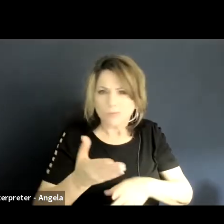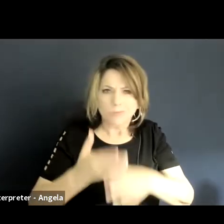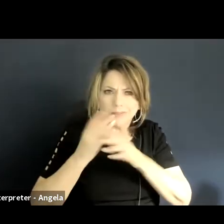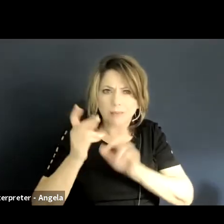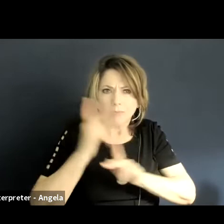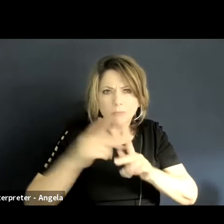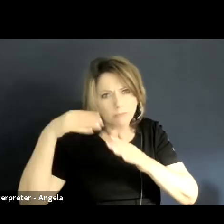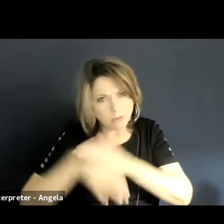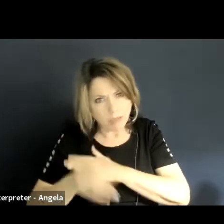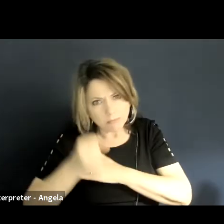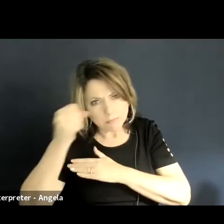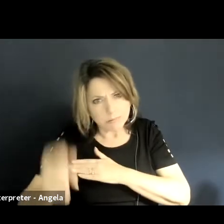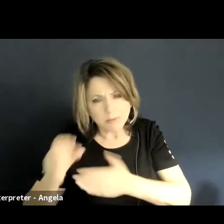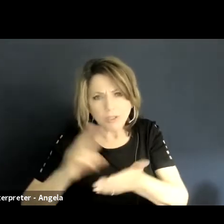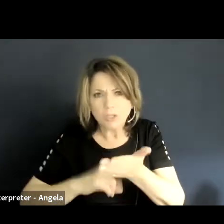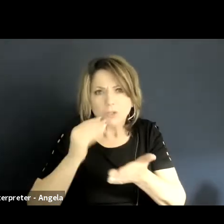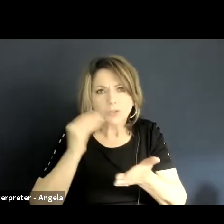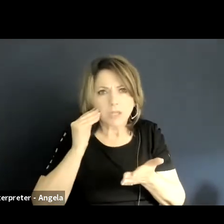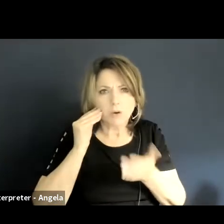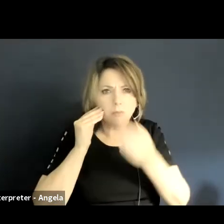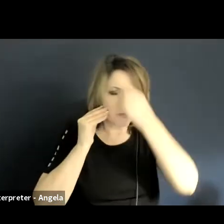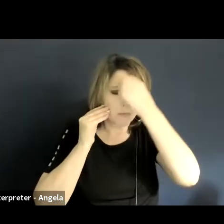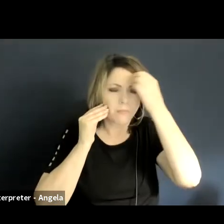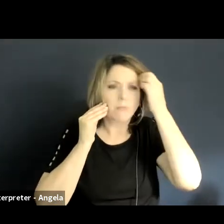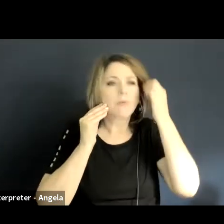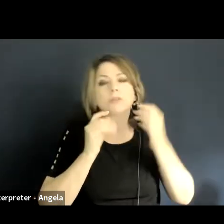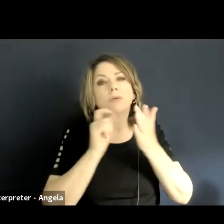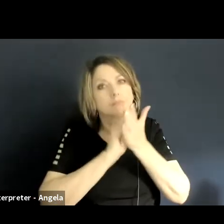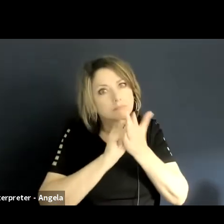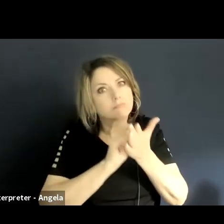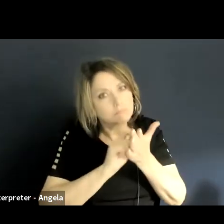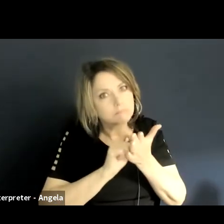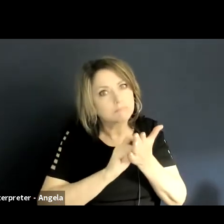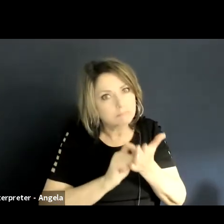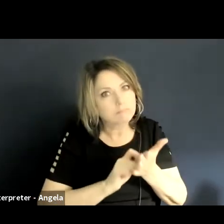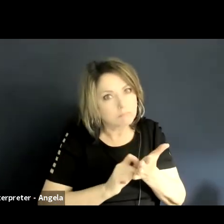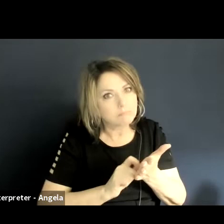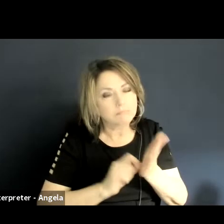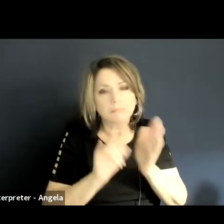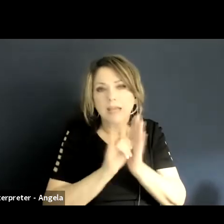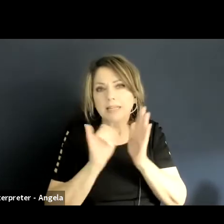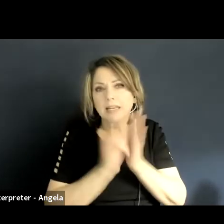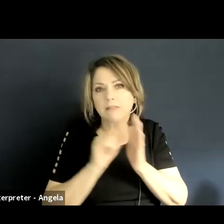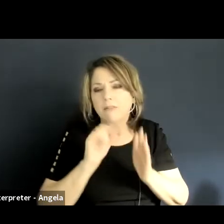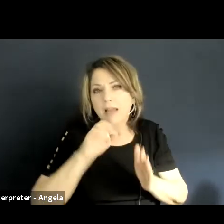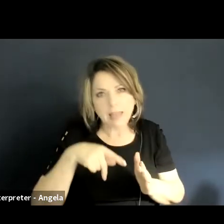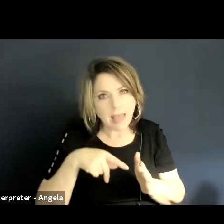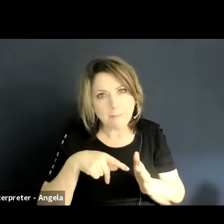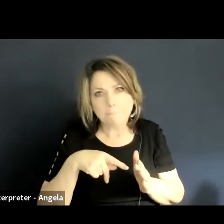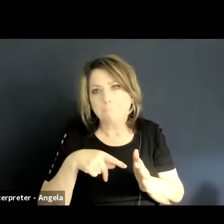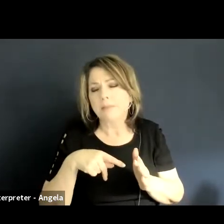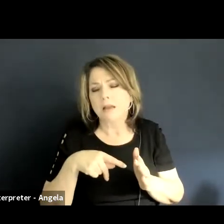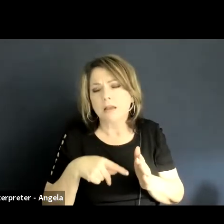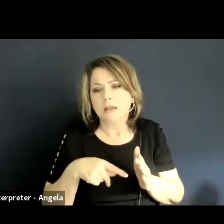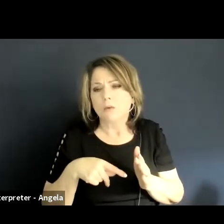nursing homes? And so we did a lot of writing around identifying the gap. We want to keep people out of